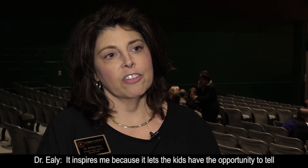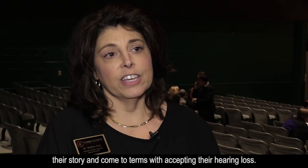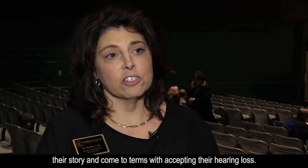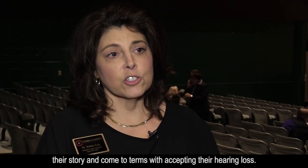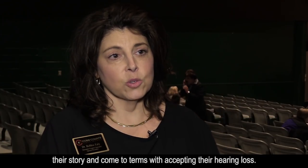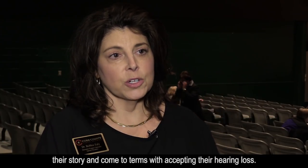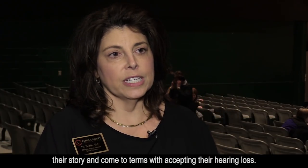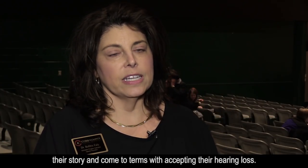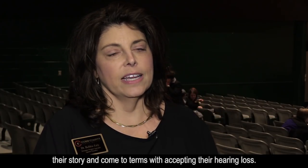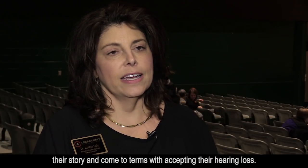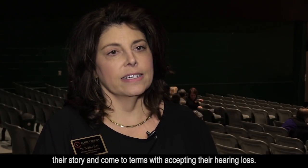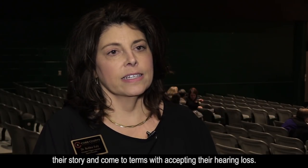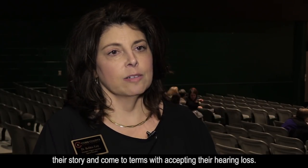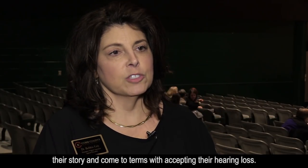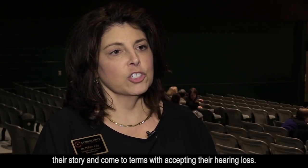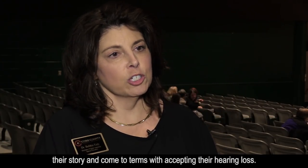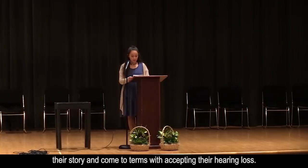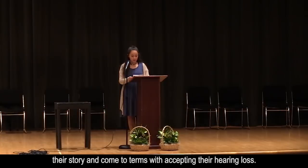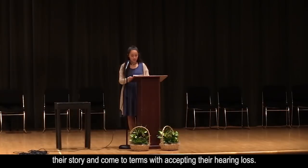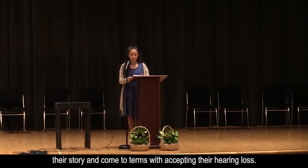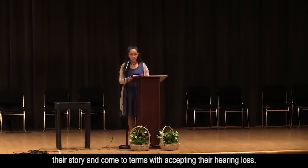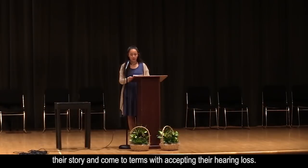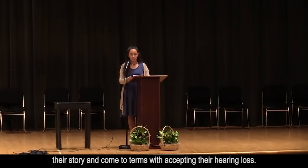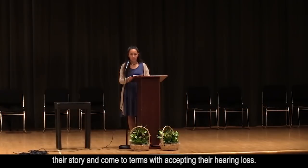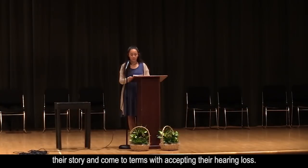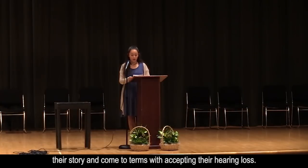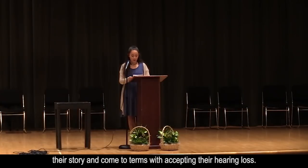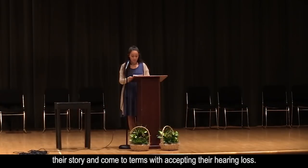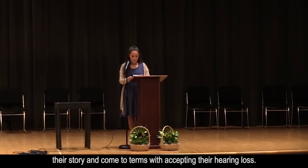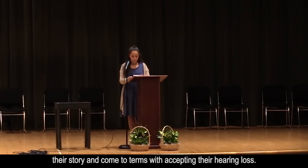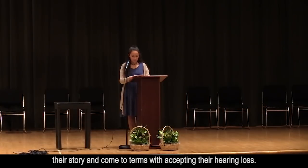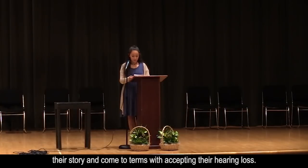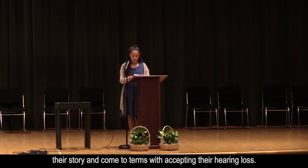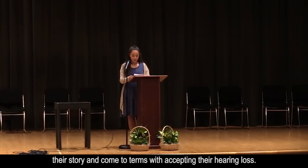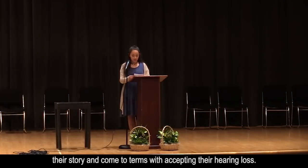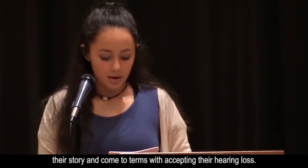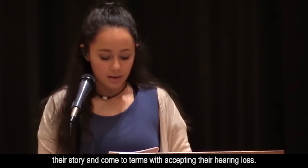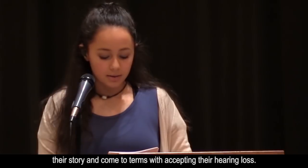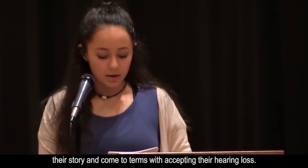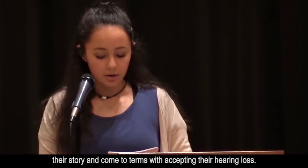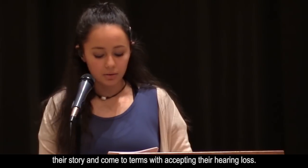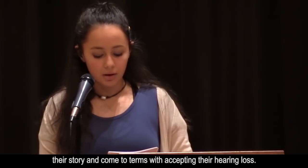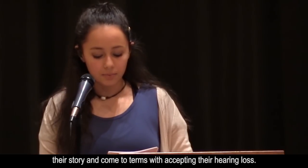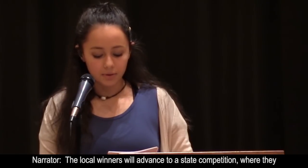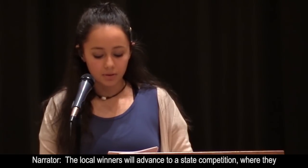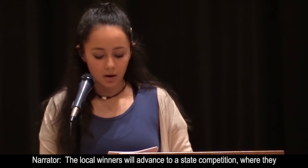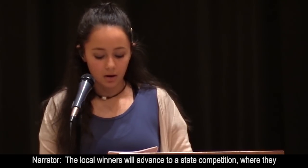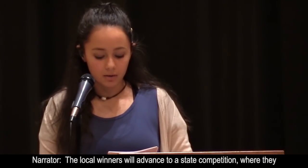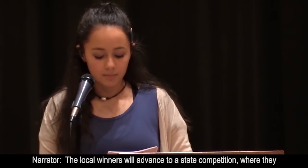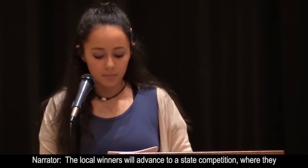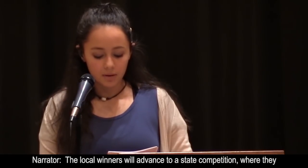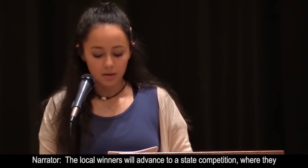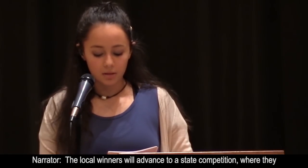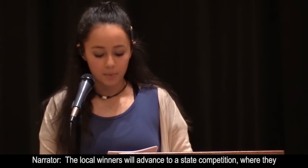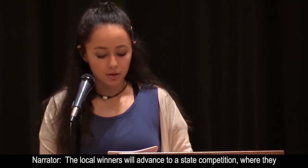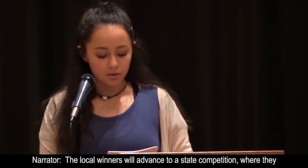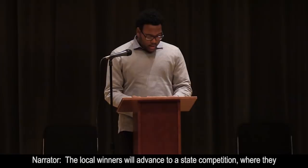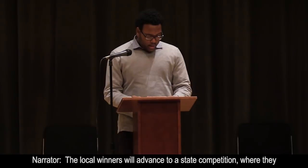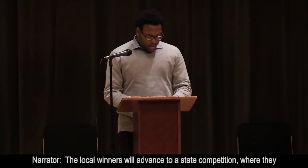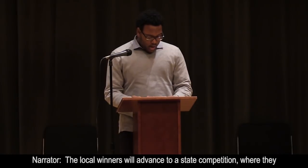their story and come to terms with accepting their hearing loss. The local winners will advance